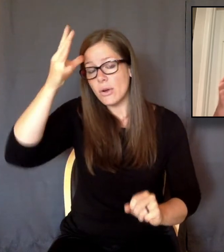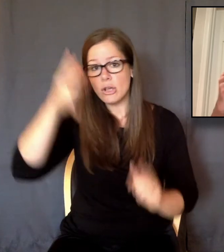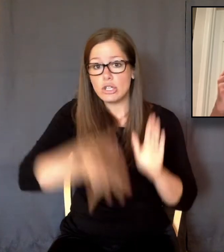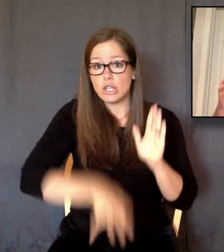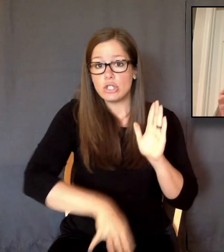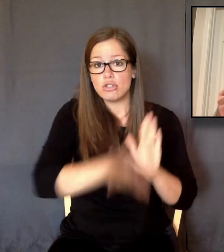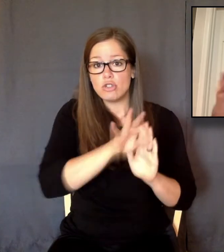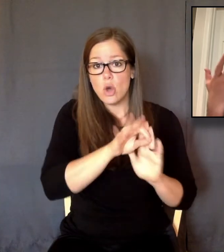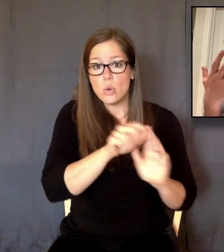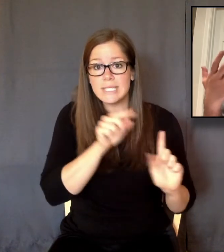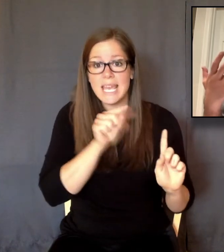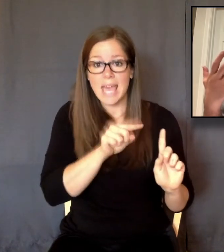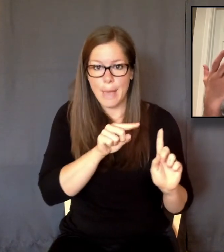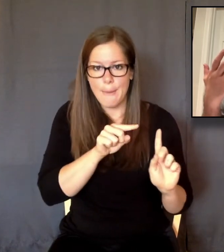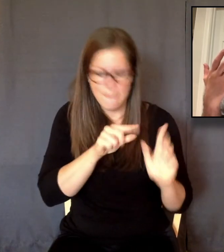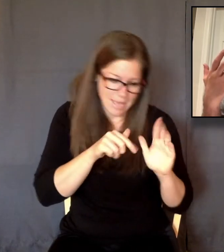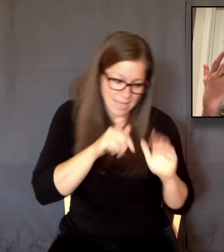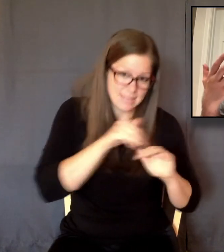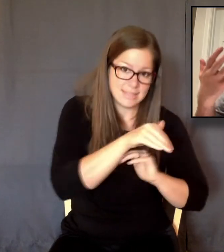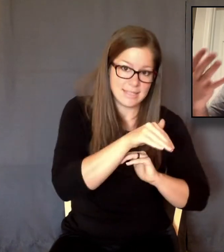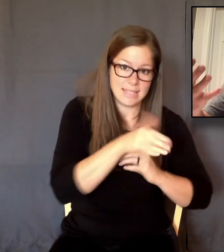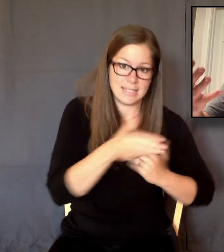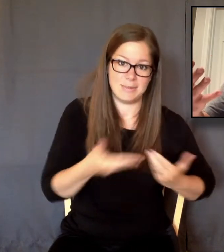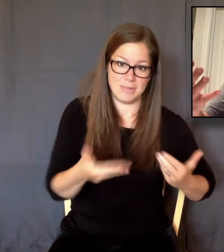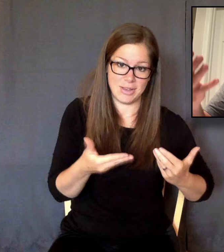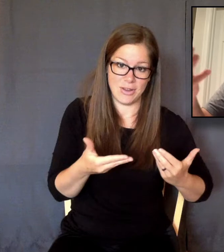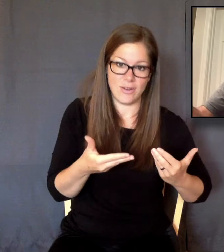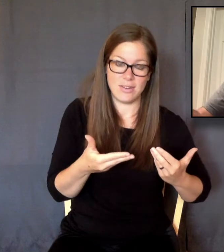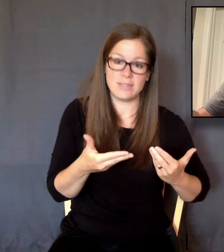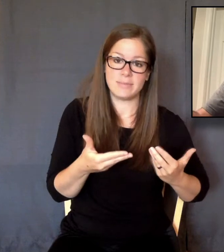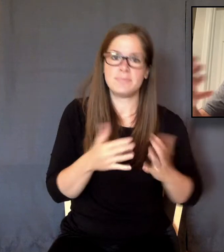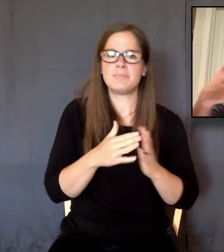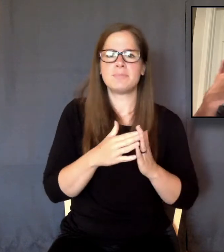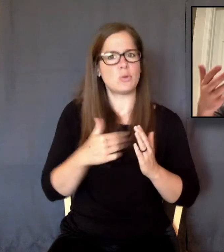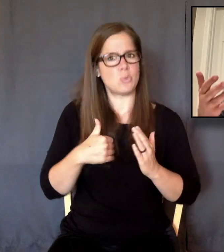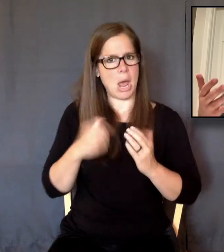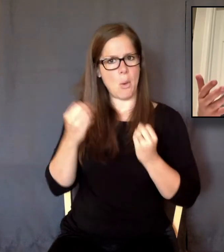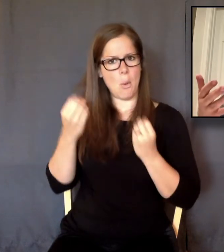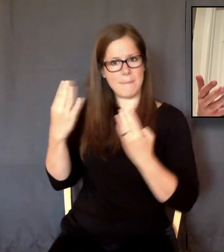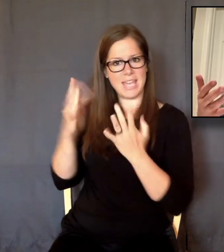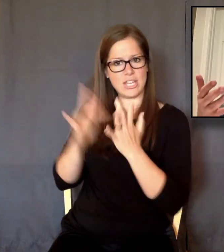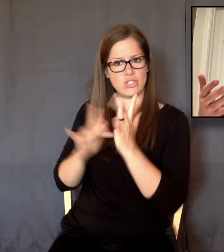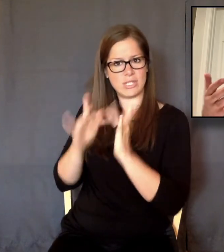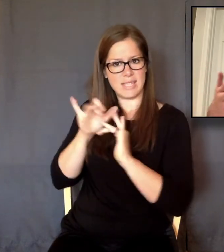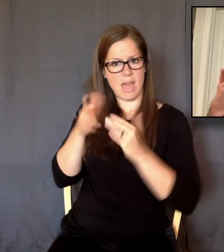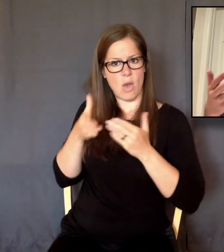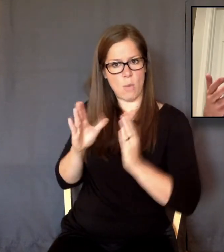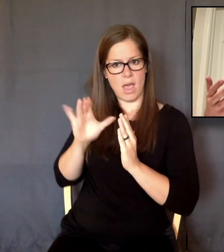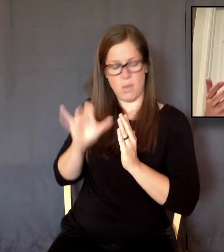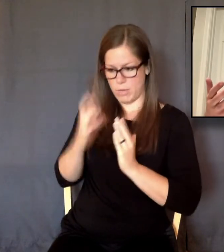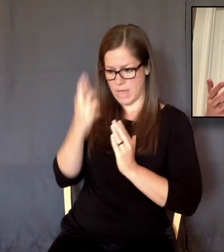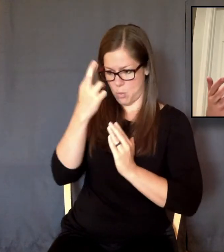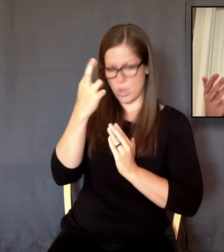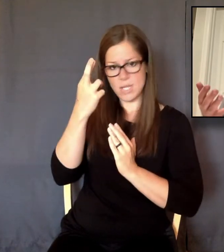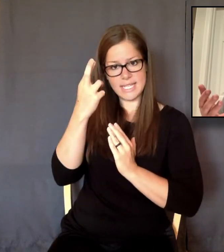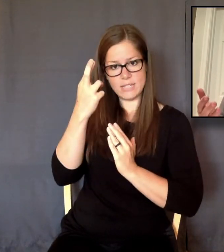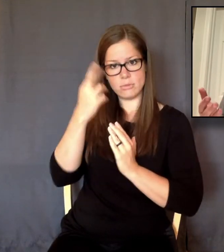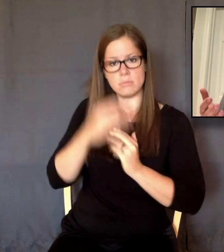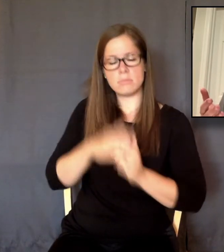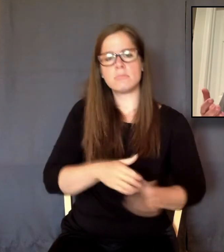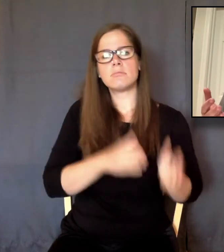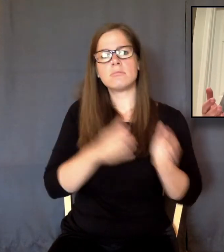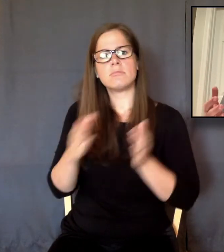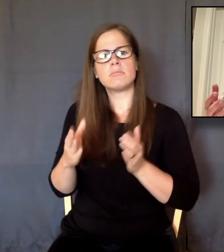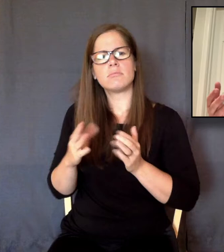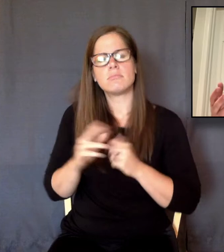sent him, chose him, and endorsed him, saying, listen to him? Do I obey Jesus like that? And then the other thing is, am I ashamed